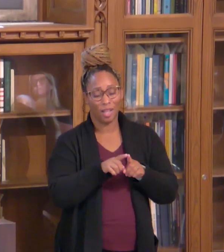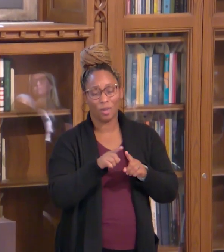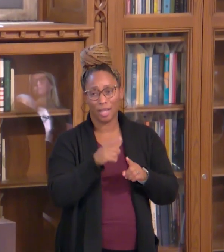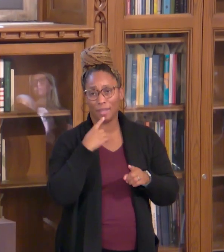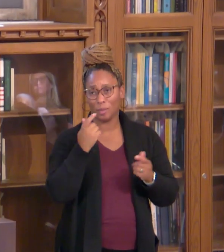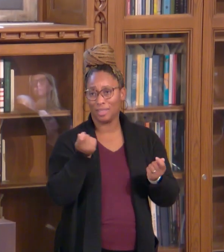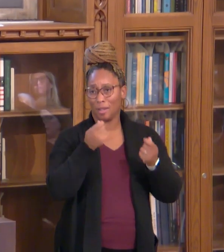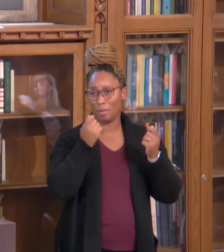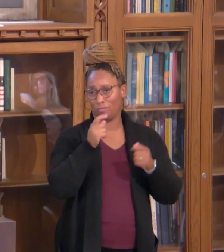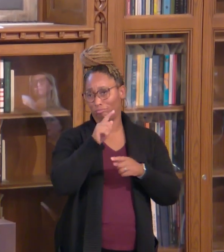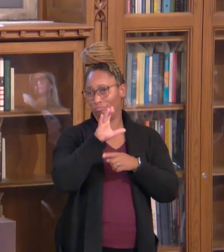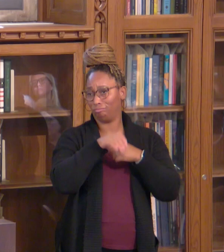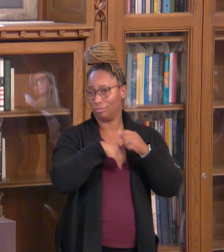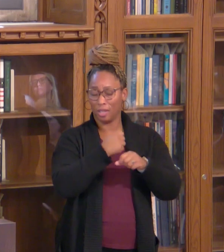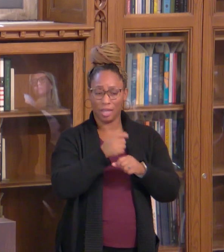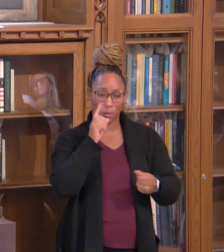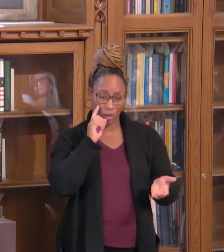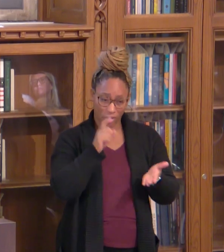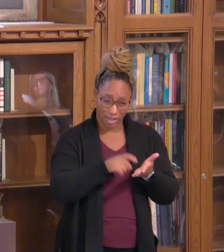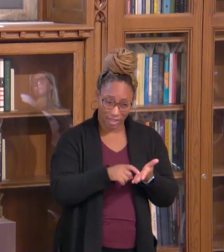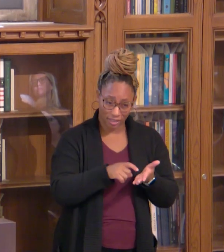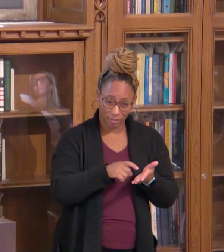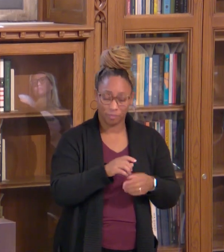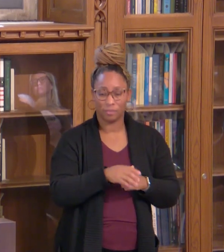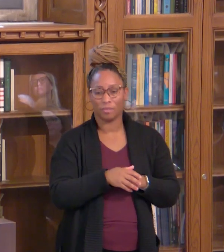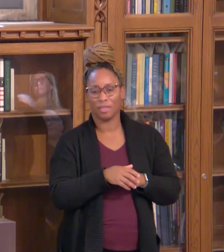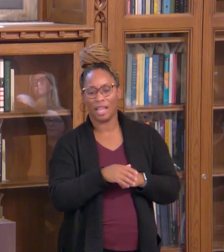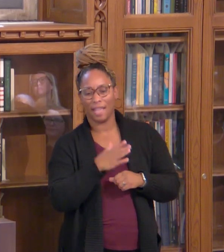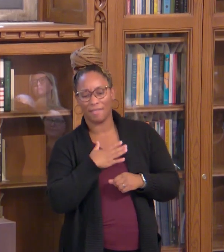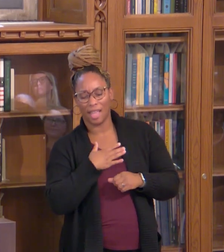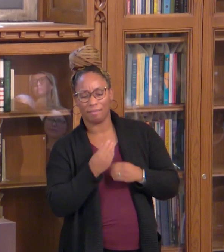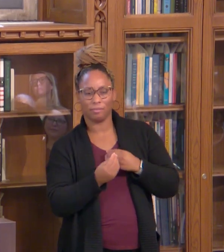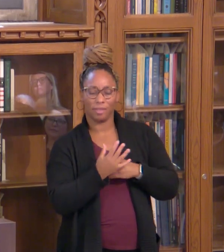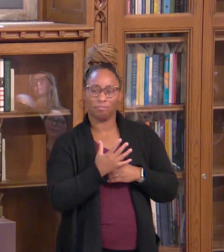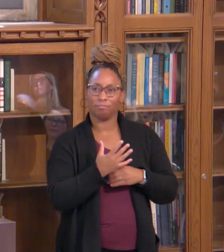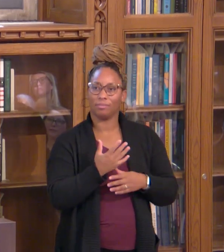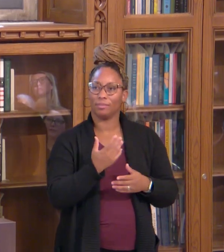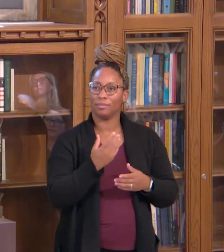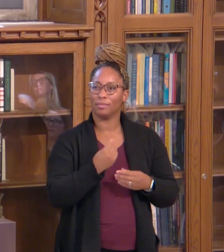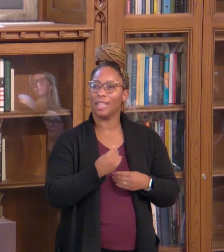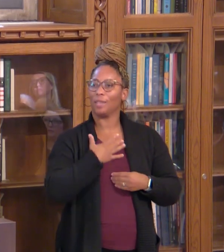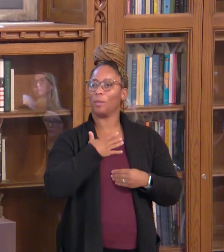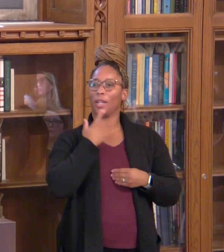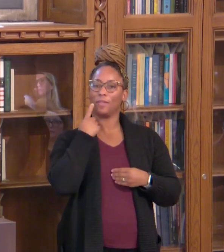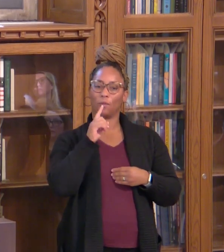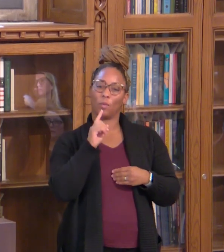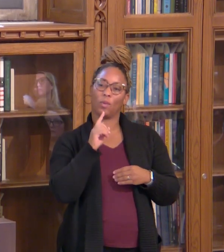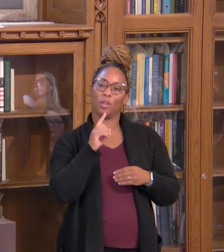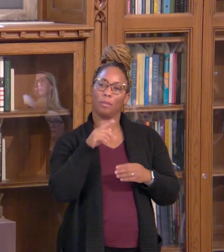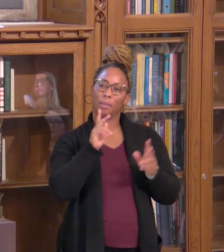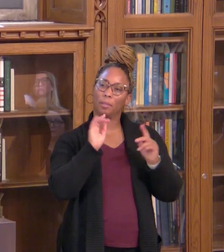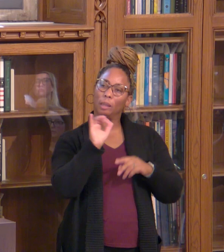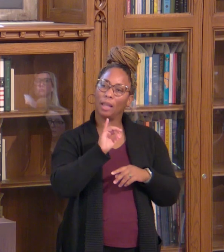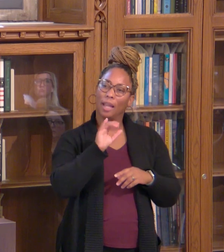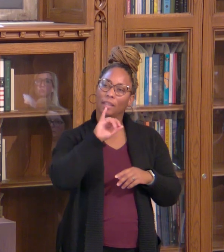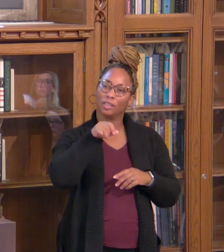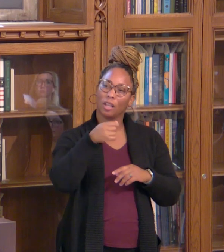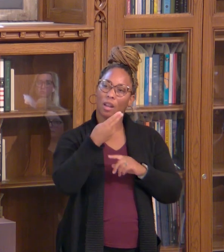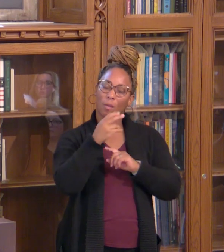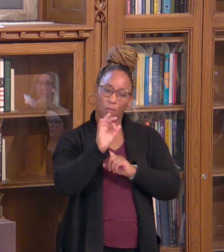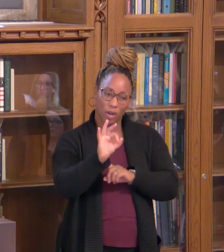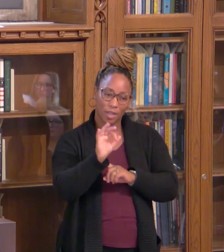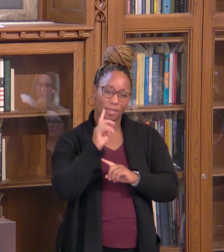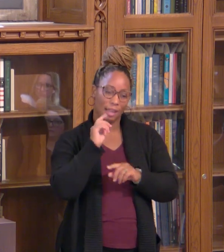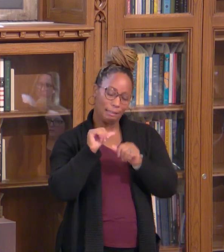Centennial that we recognize and draw inspiration from those people like John hope Franklin who